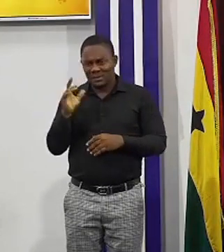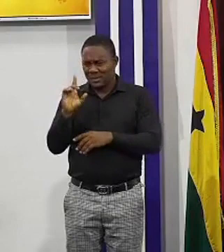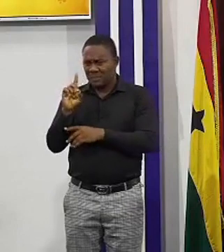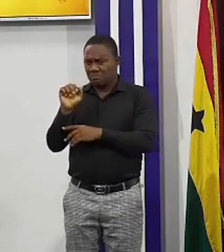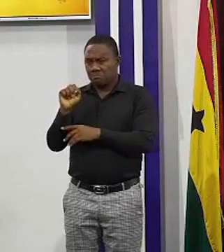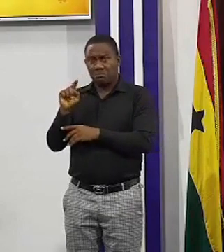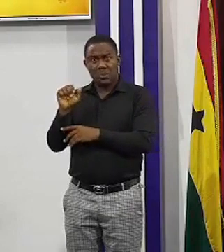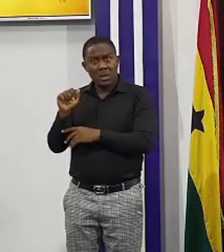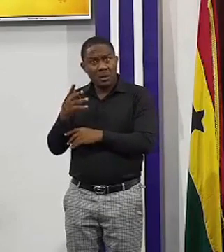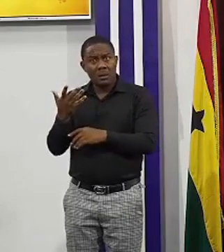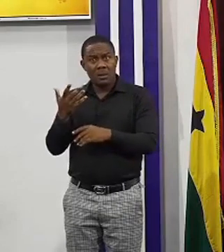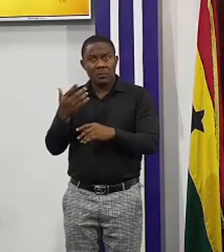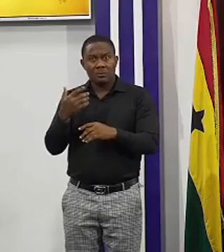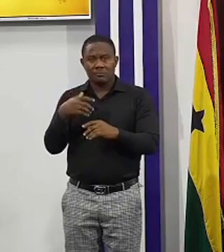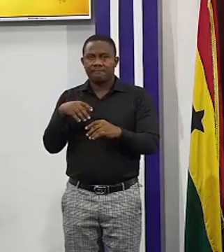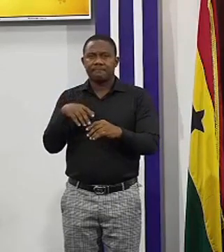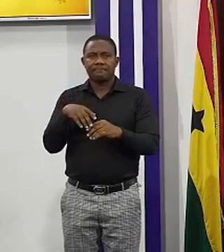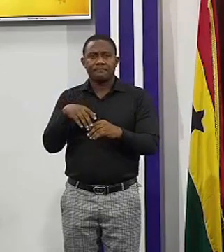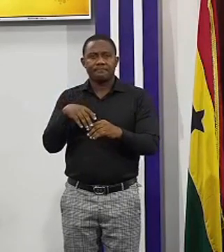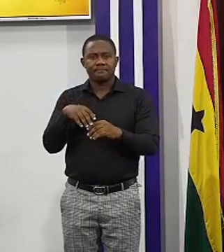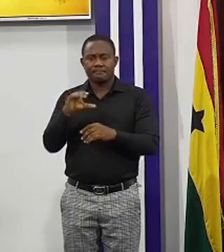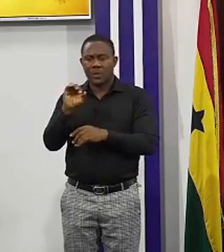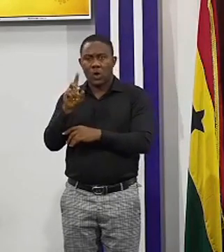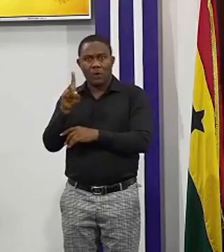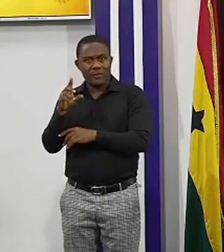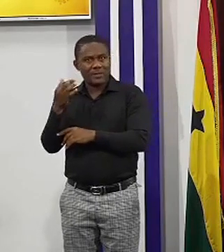its analysis, and with the view that